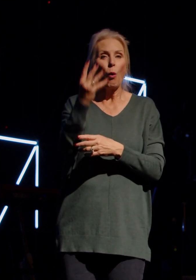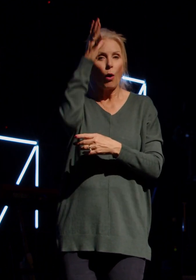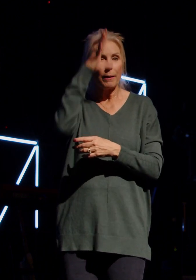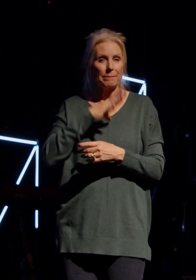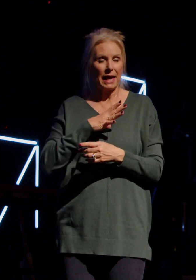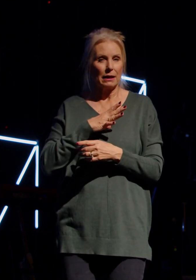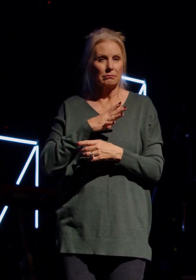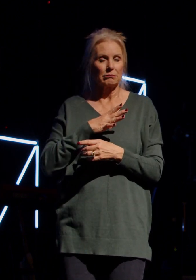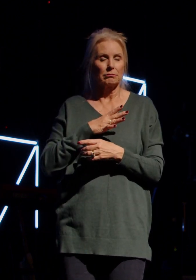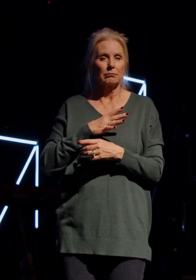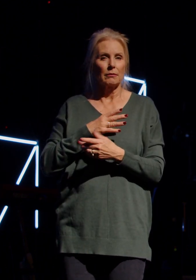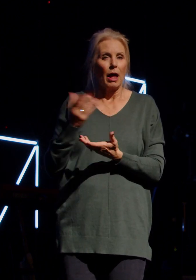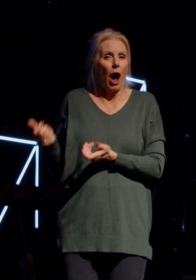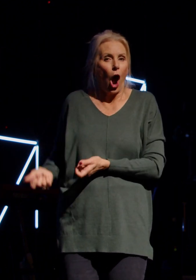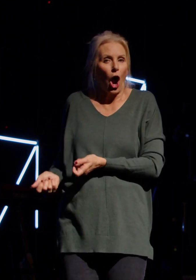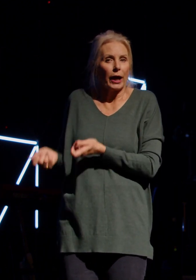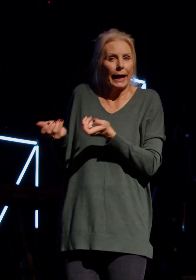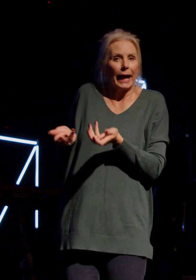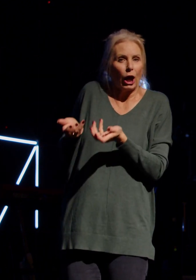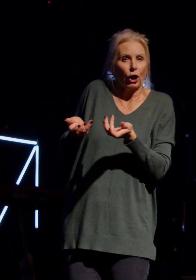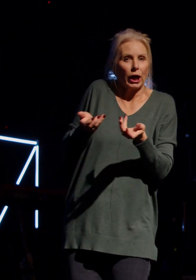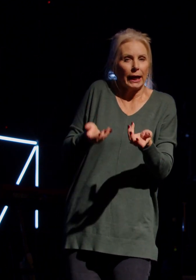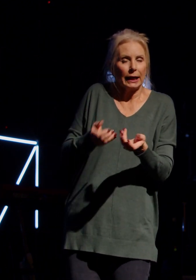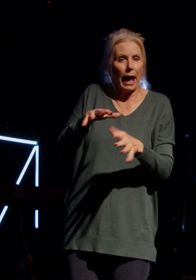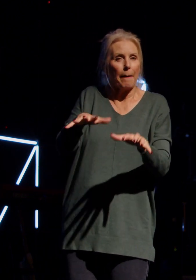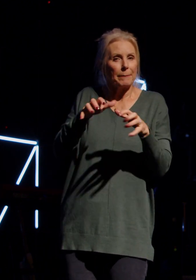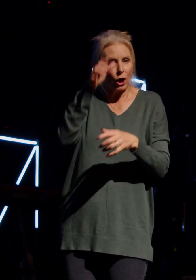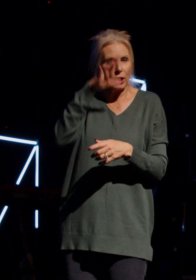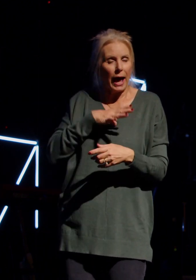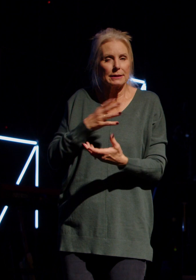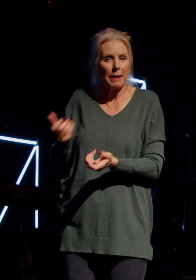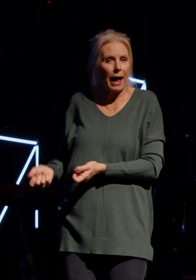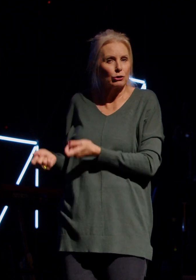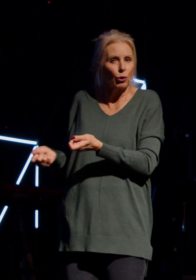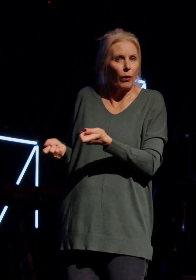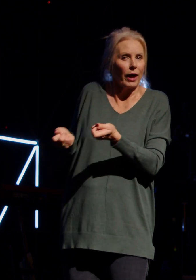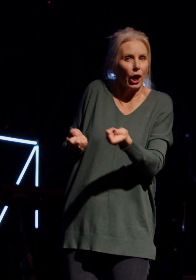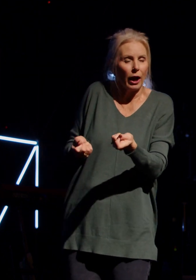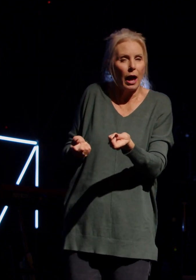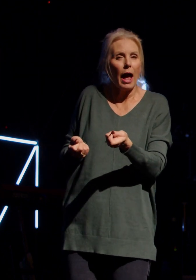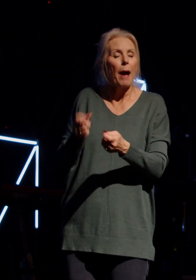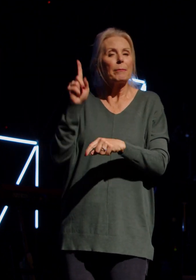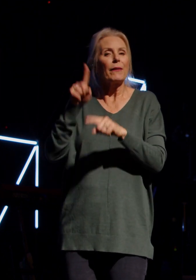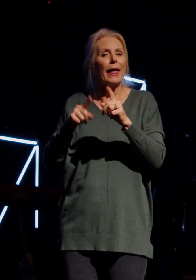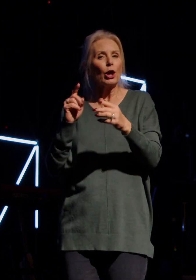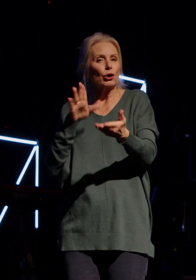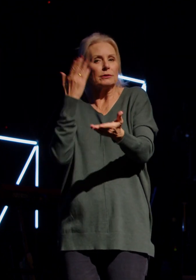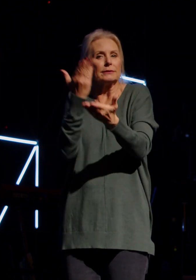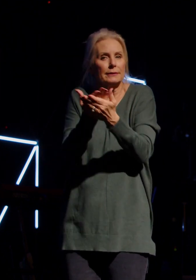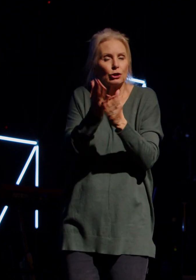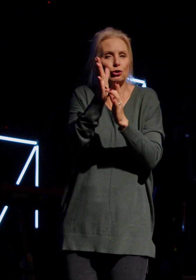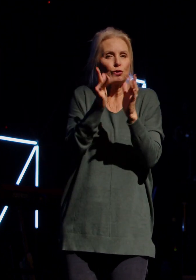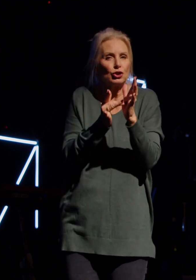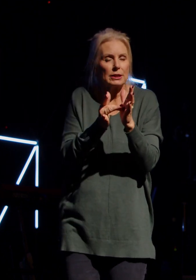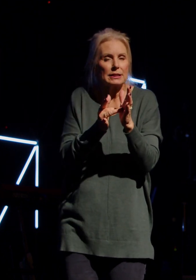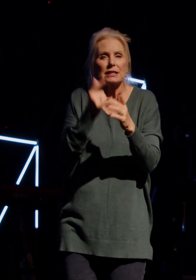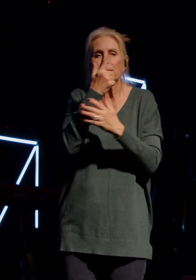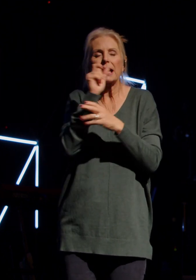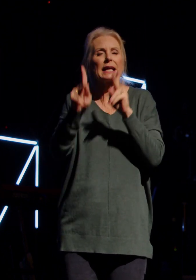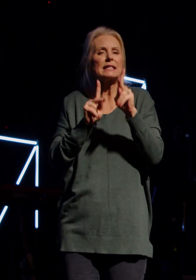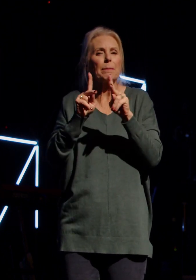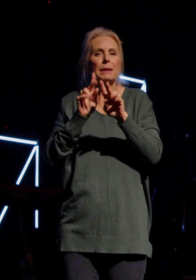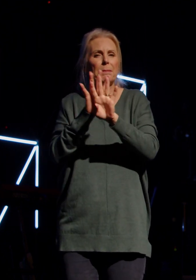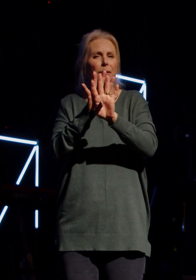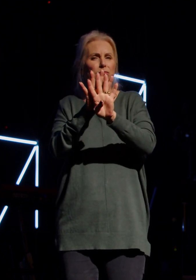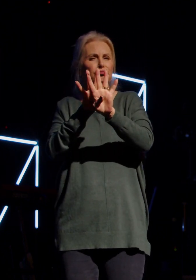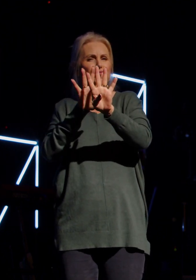their way to Jesus, carrying a paralyzed man, but they couldn't get to him. Why? Because the crowds were just